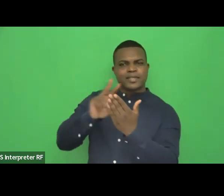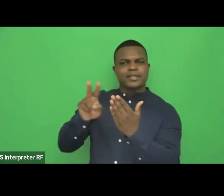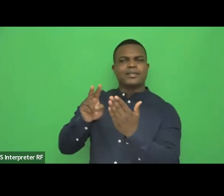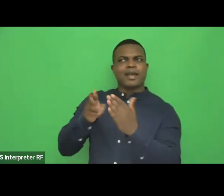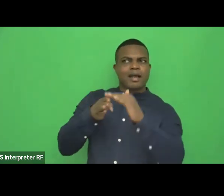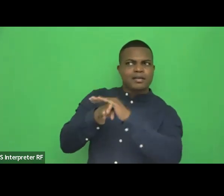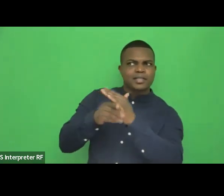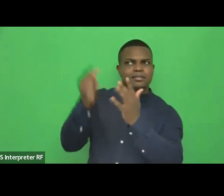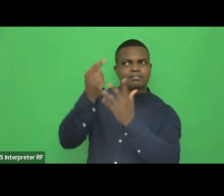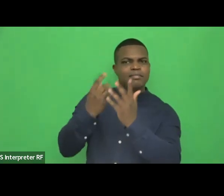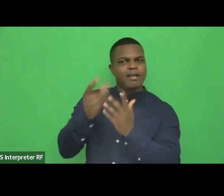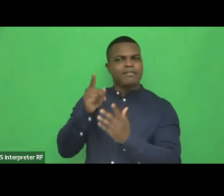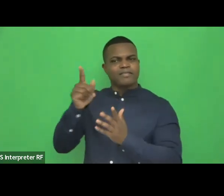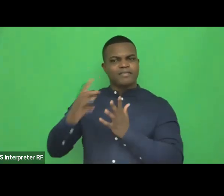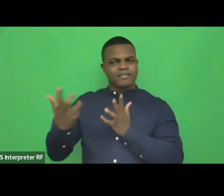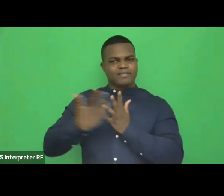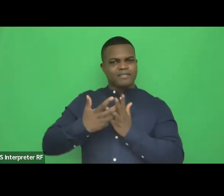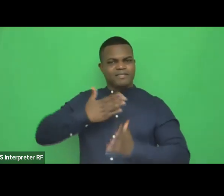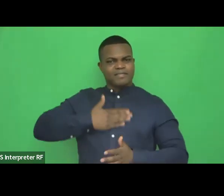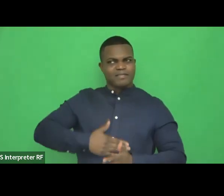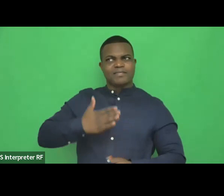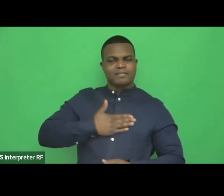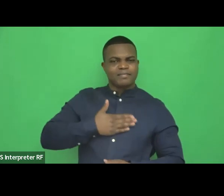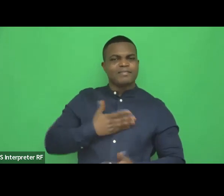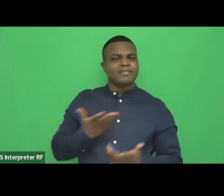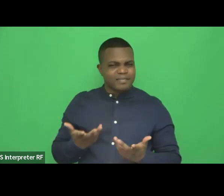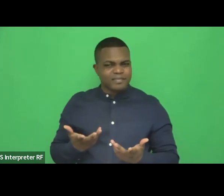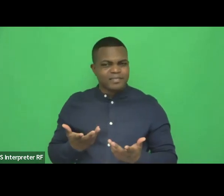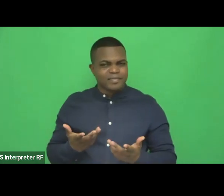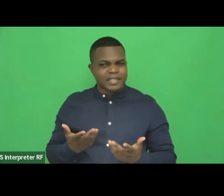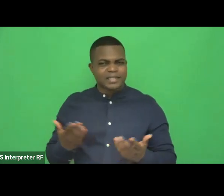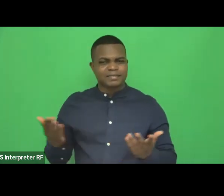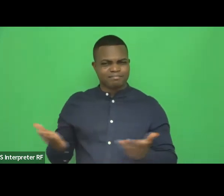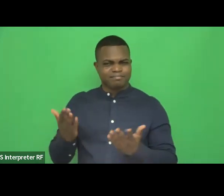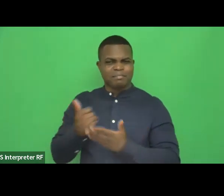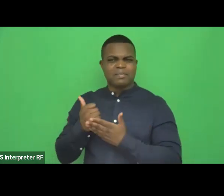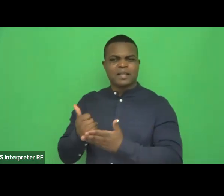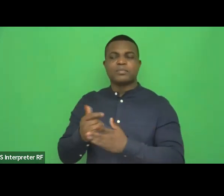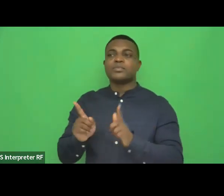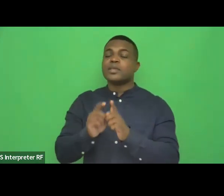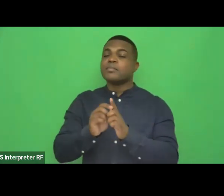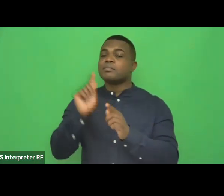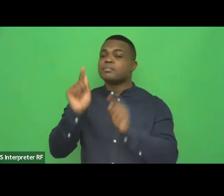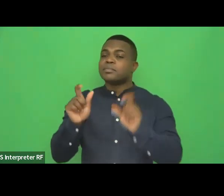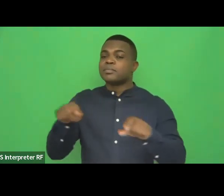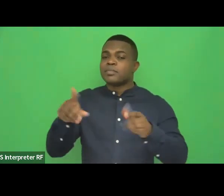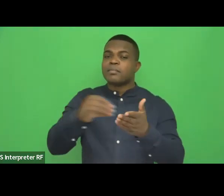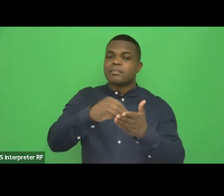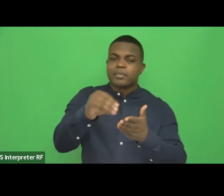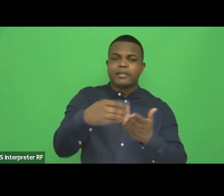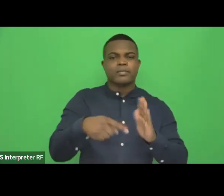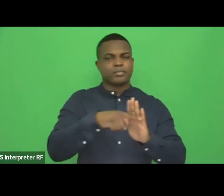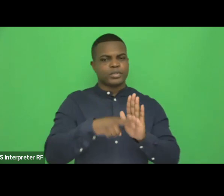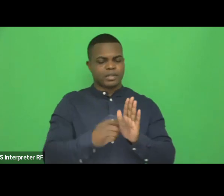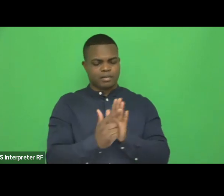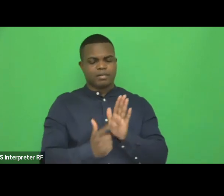Okay, so it may seem a bit dull, especially with all this exciting stuff I was able to show you of an ebook